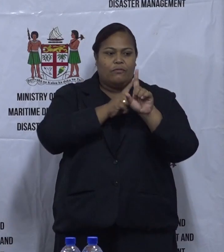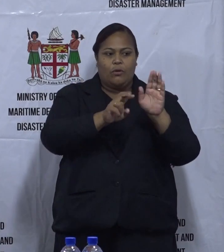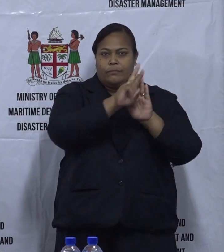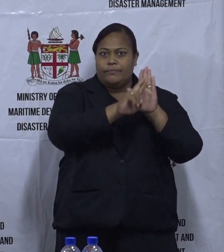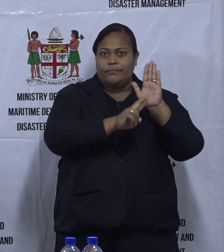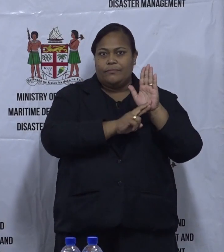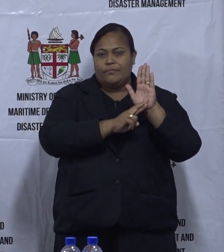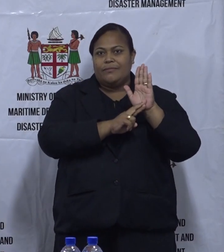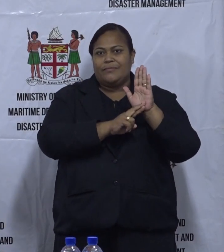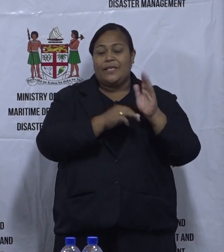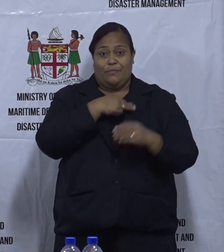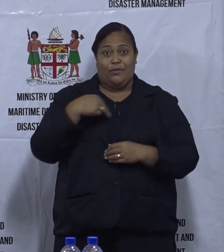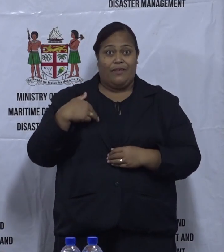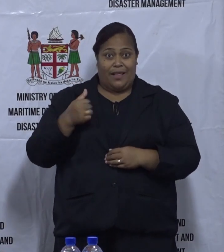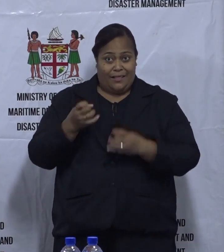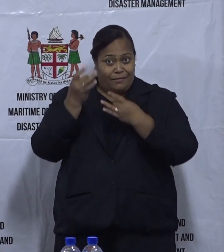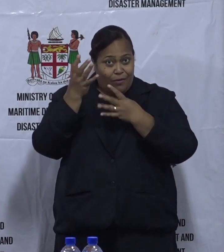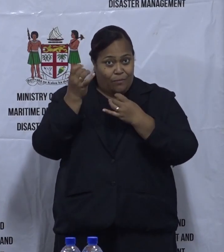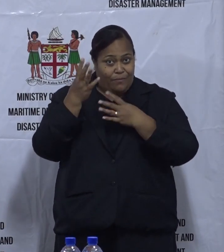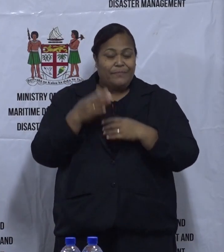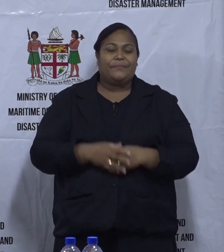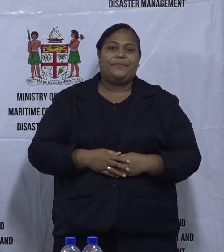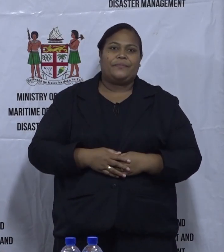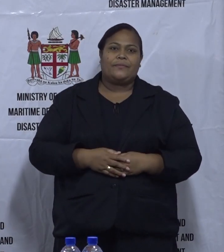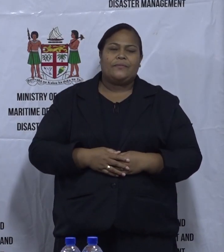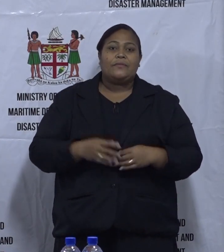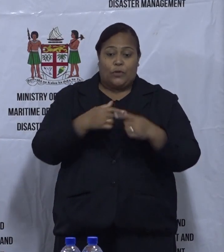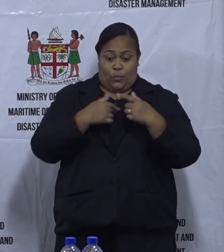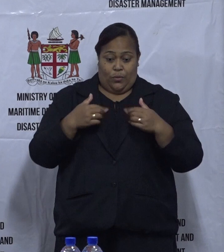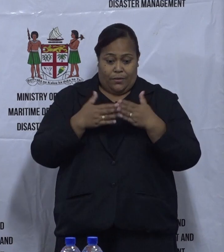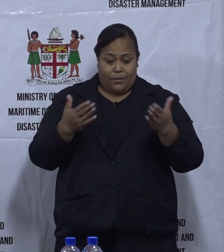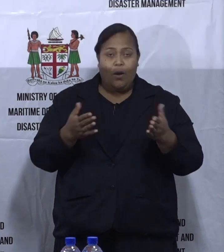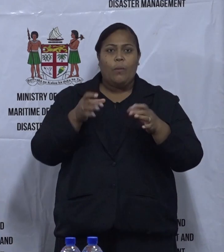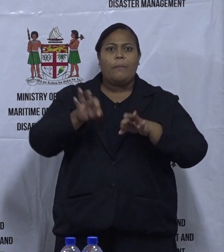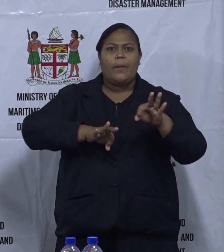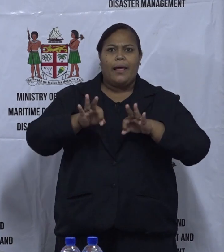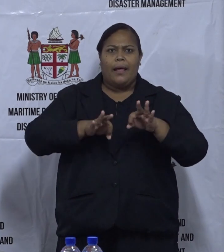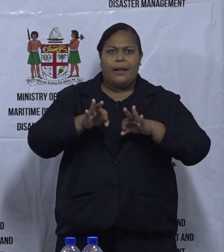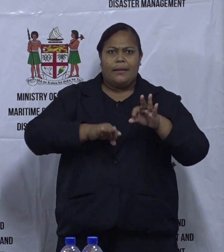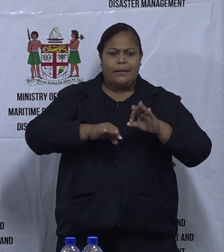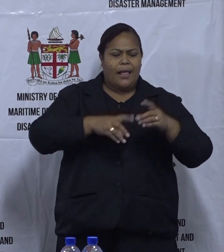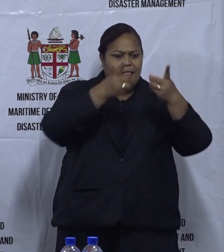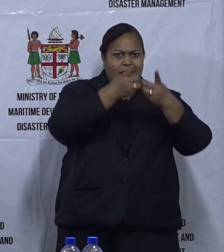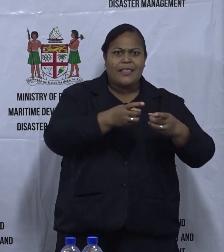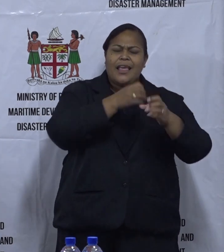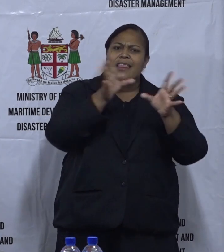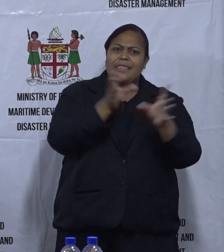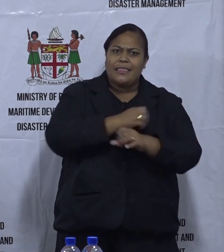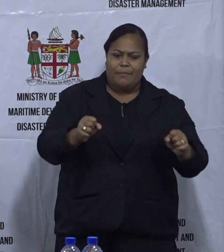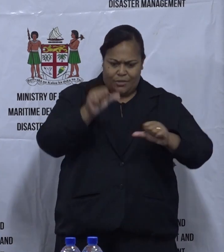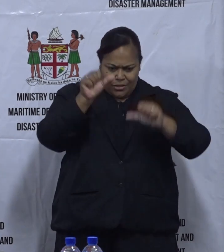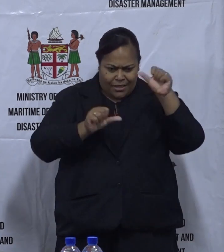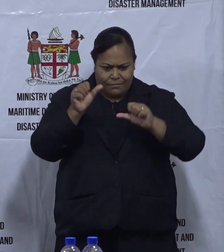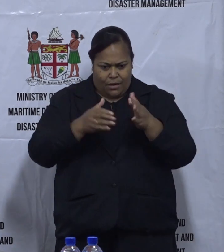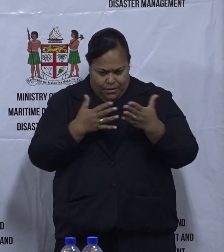and Medical Services. Ladies and gentlemen, we are now planning our initial damage assessment at the divisional level